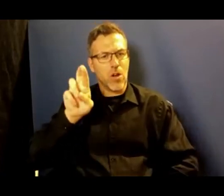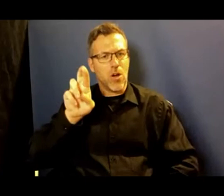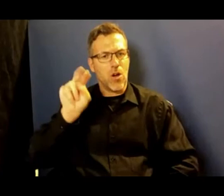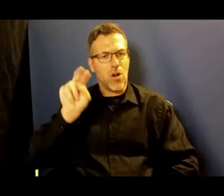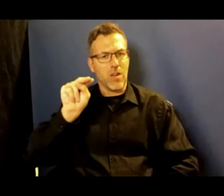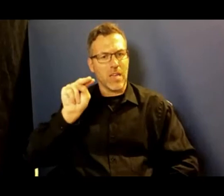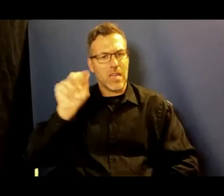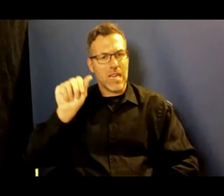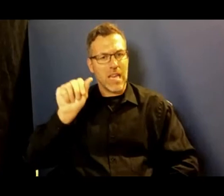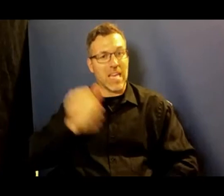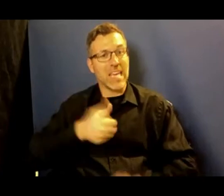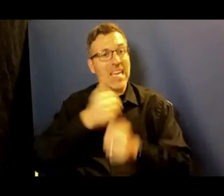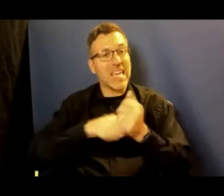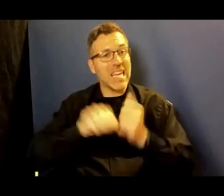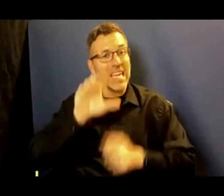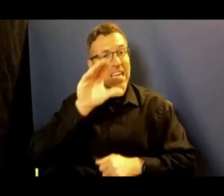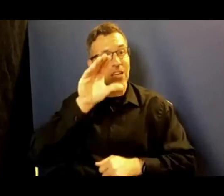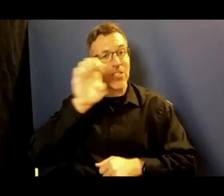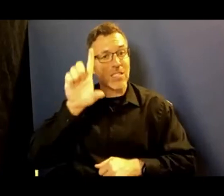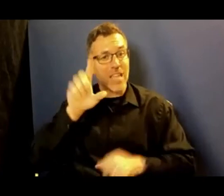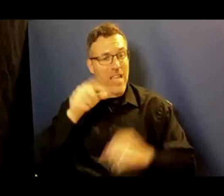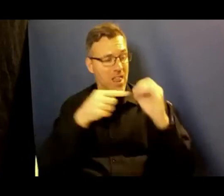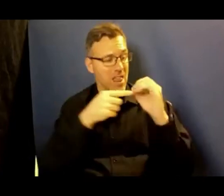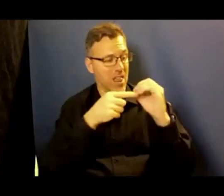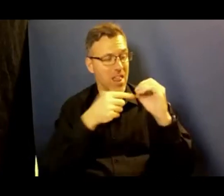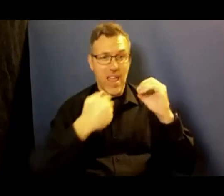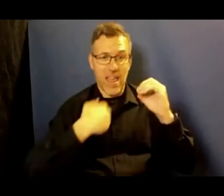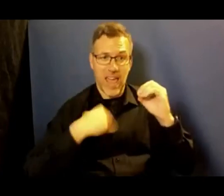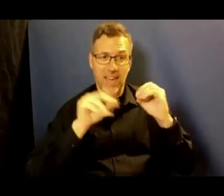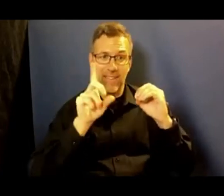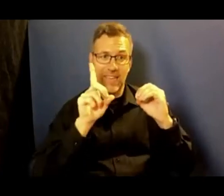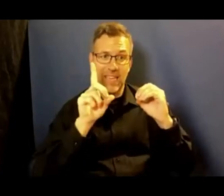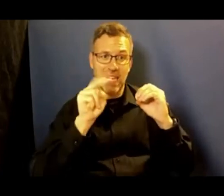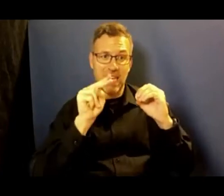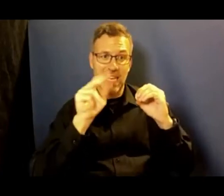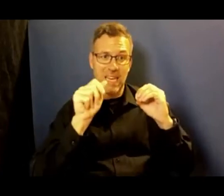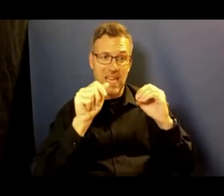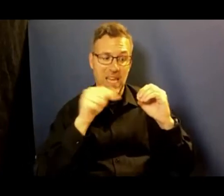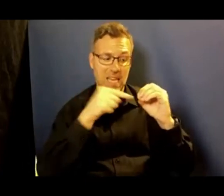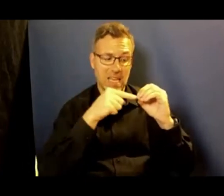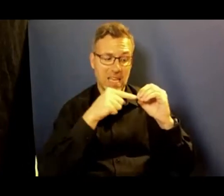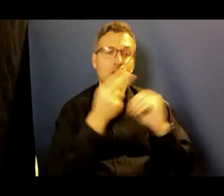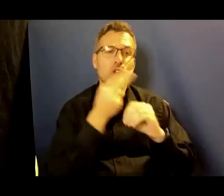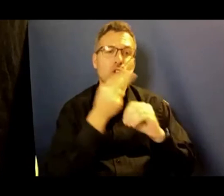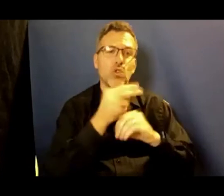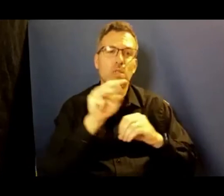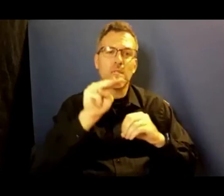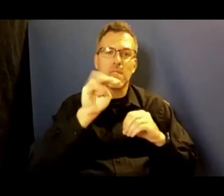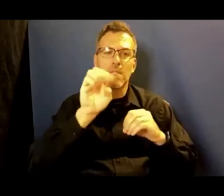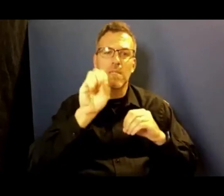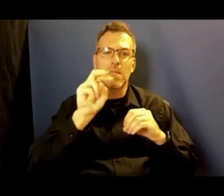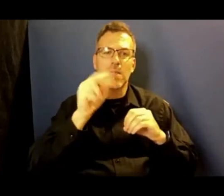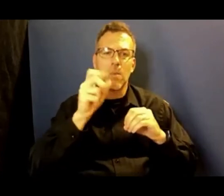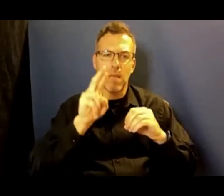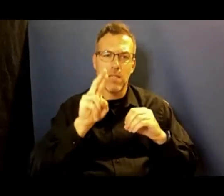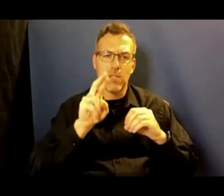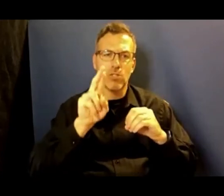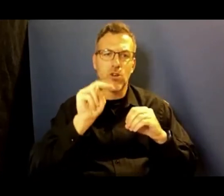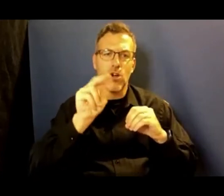of DNA. And it copies the DNA with messenger RNA. The messenger RNA leaves the